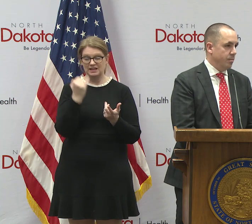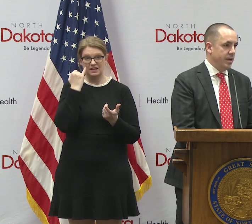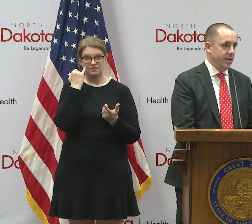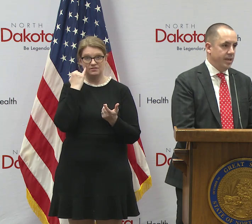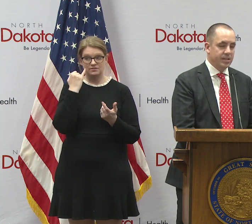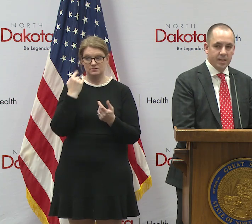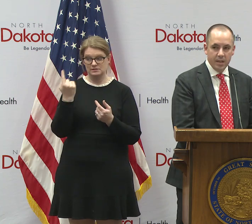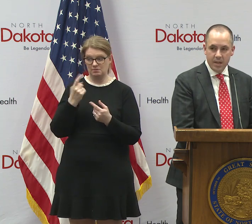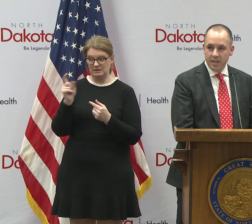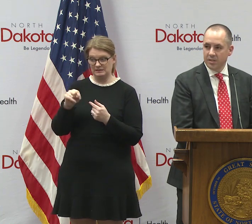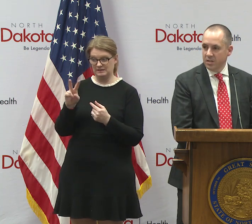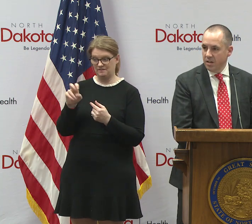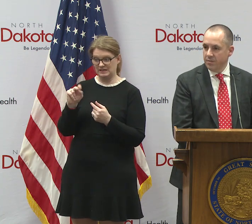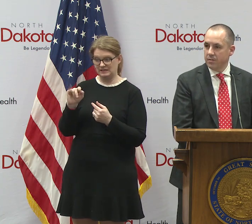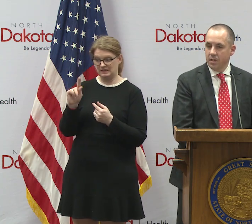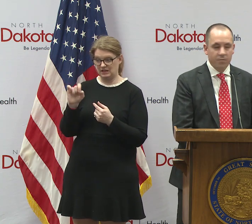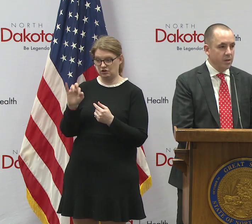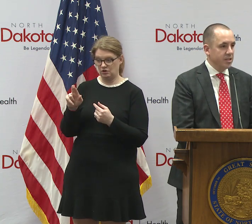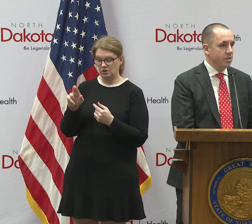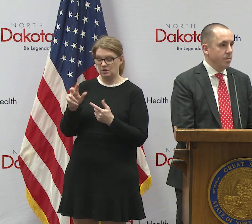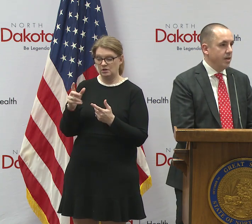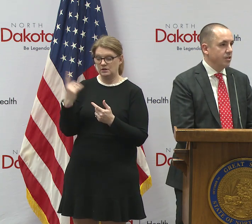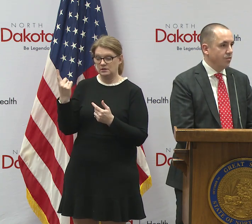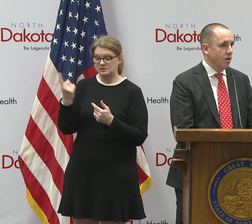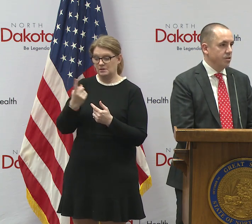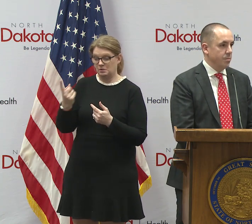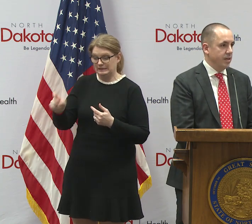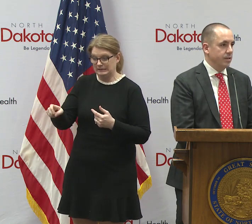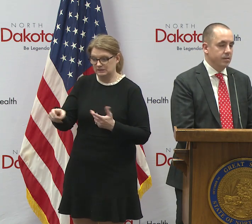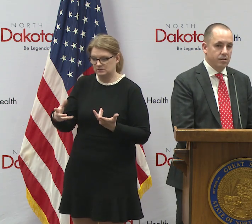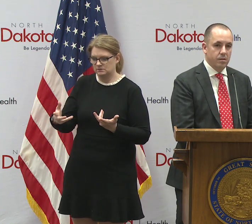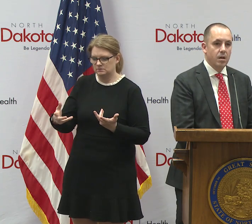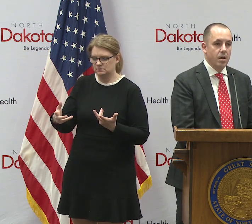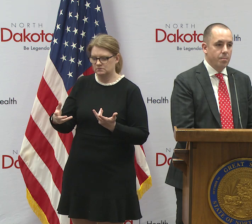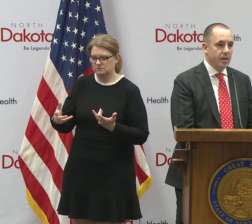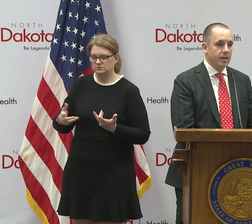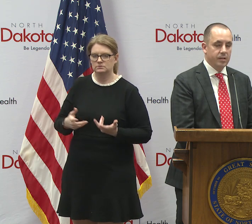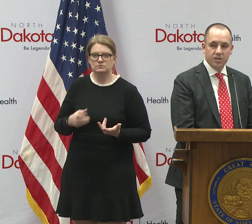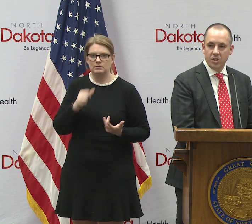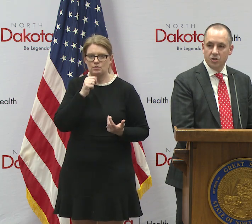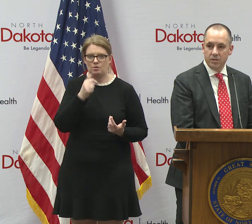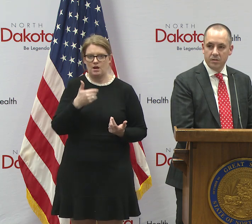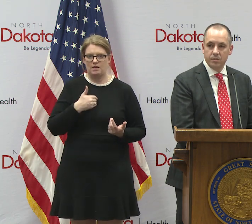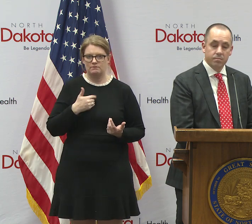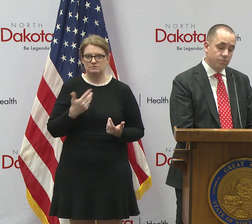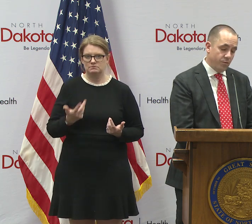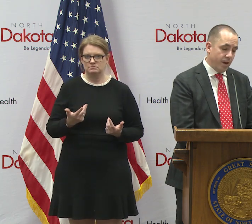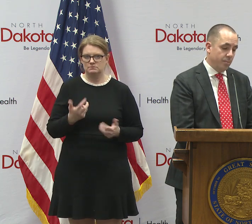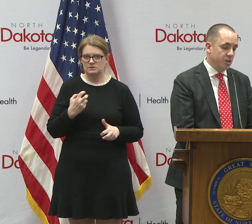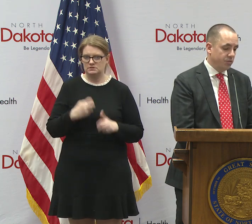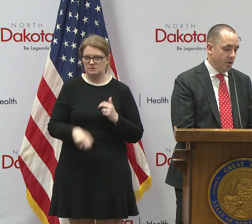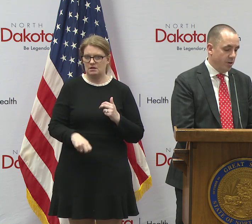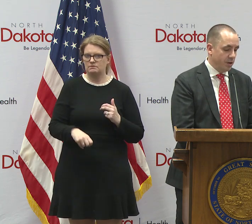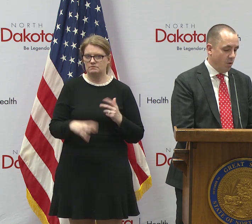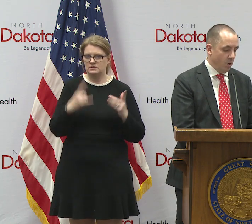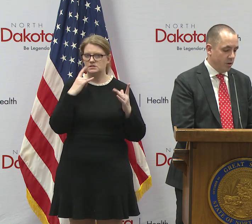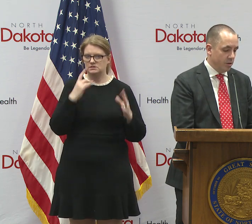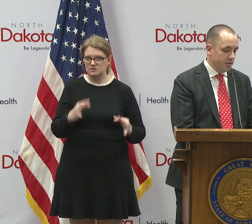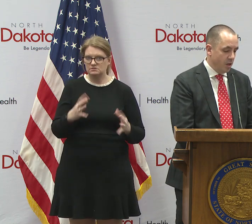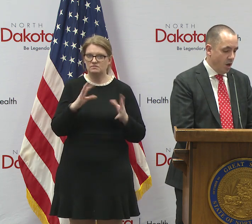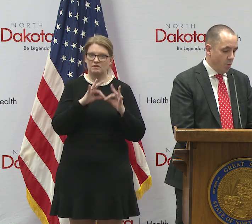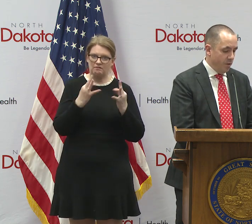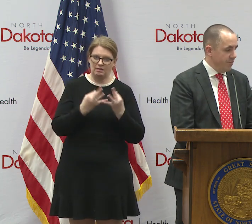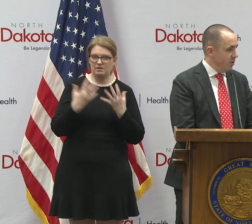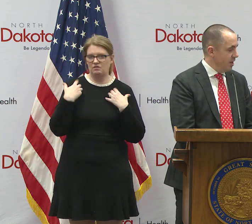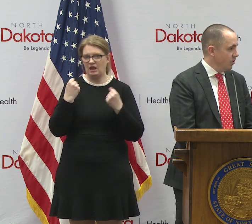ventilator and somebody needs it, that's a tough place to be as far as making decisions for families, for healthcare